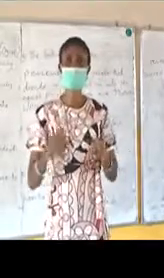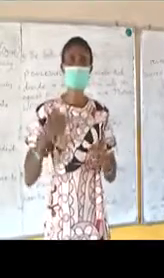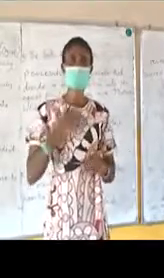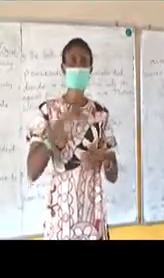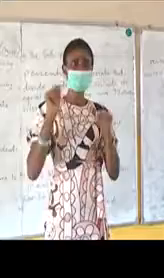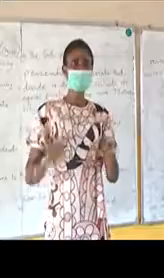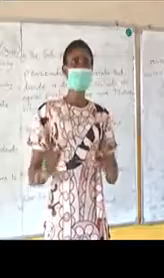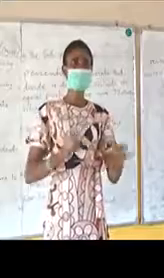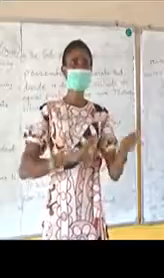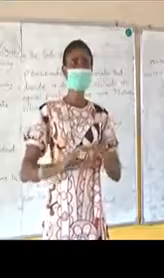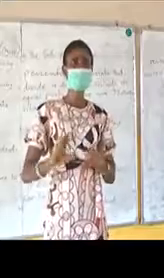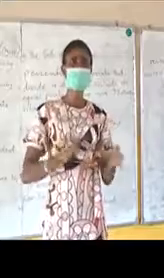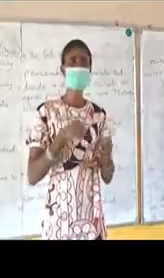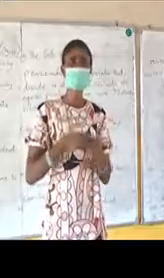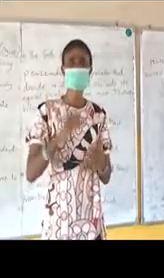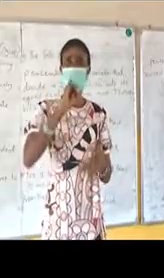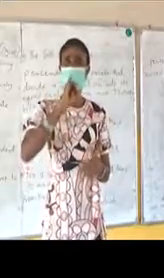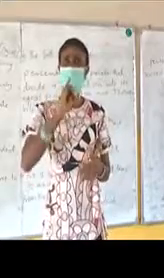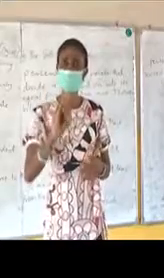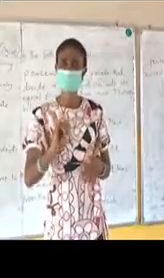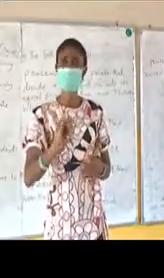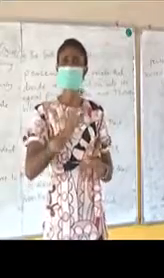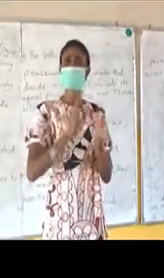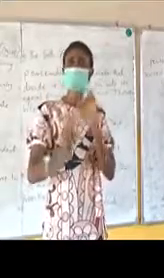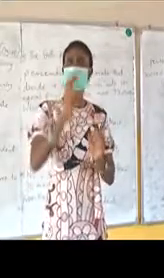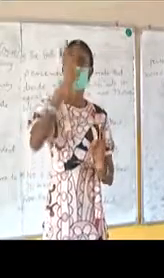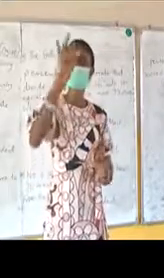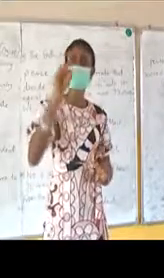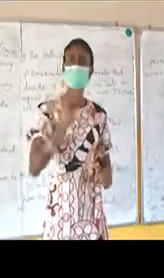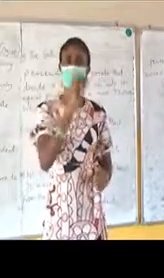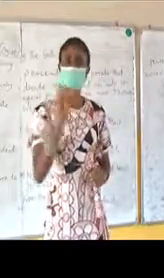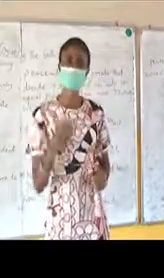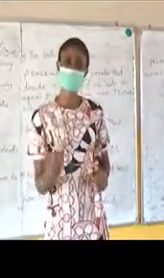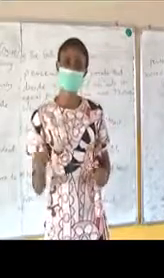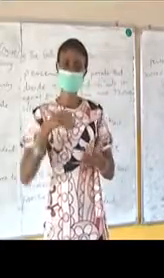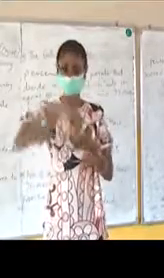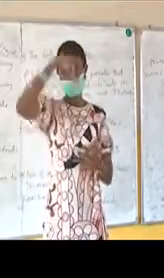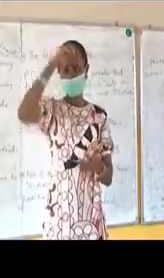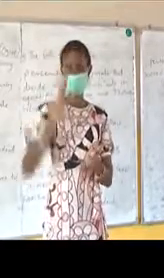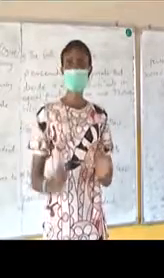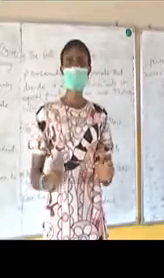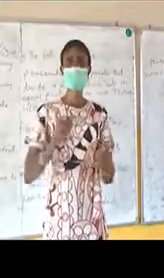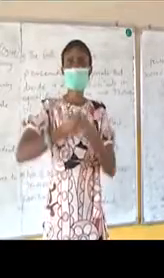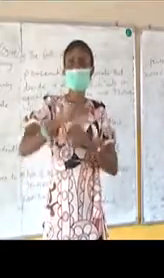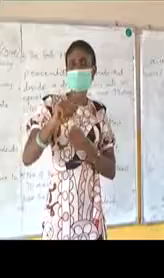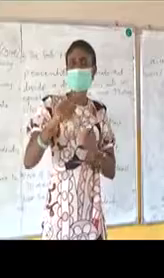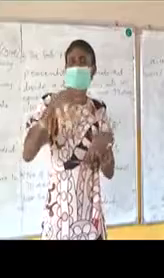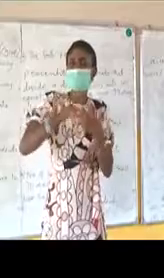it. If 80% of the students pass, it implies